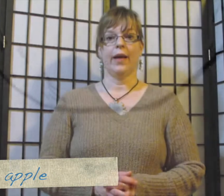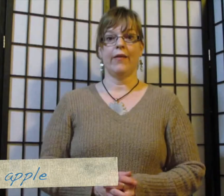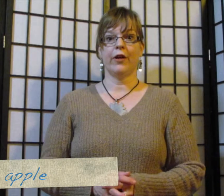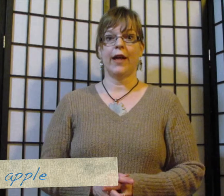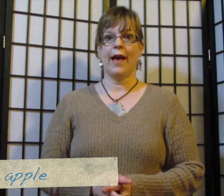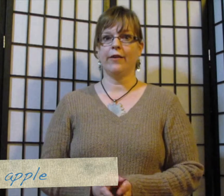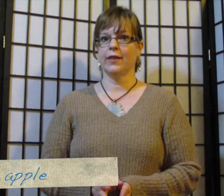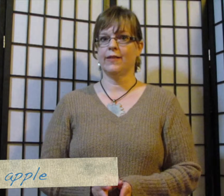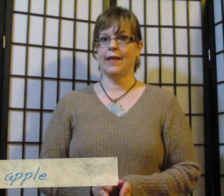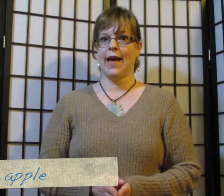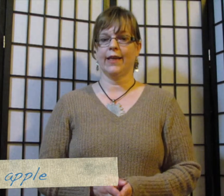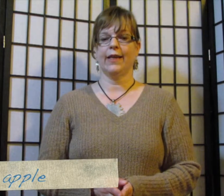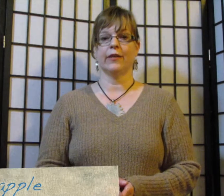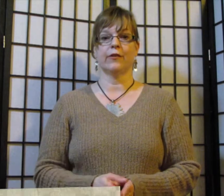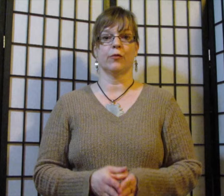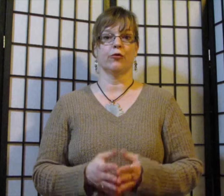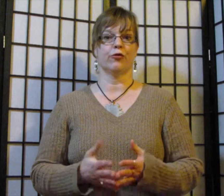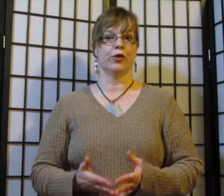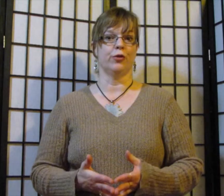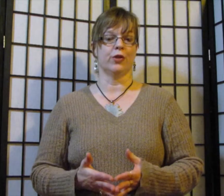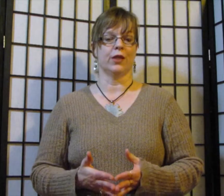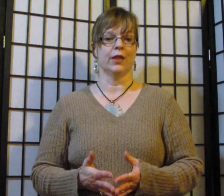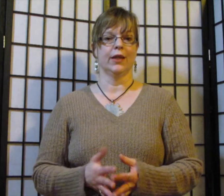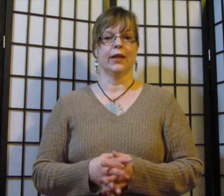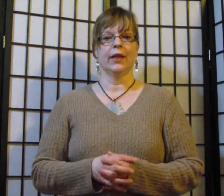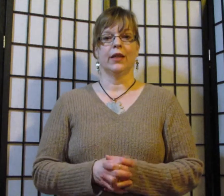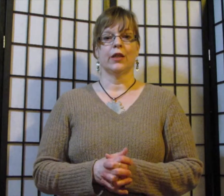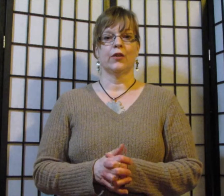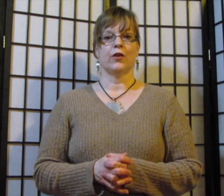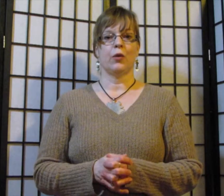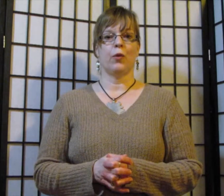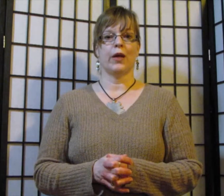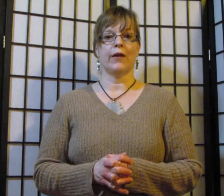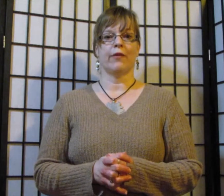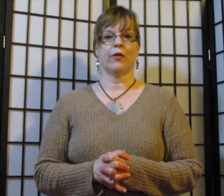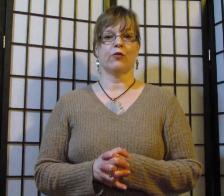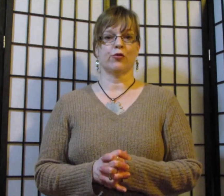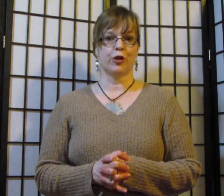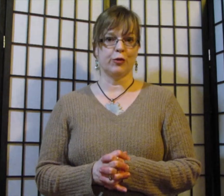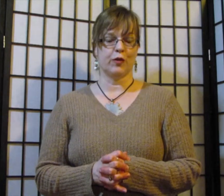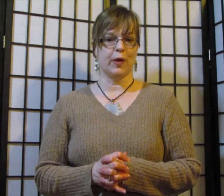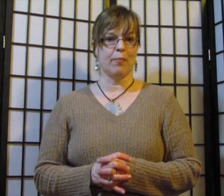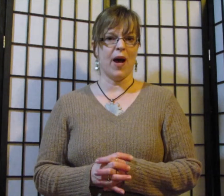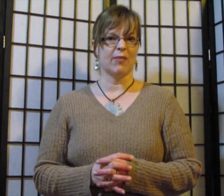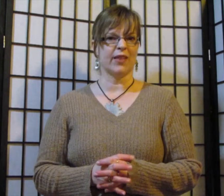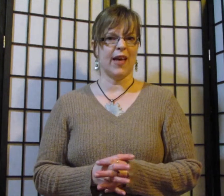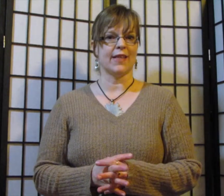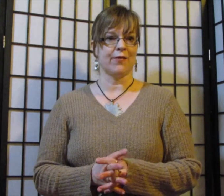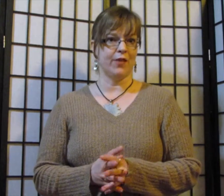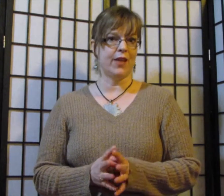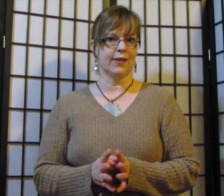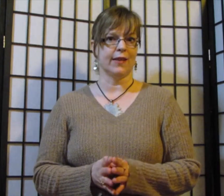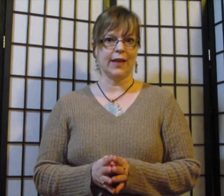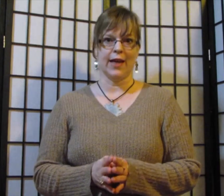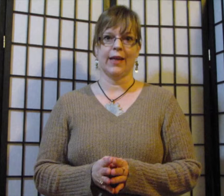A very healthy snack is some fruit. So one of the fruits that moms like to feed us a lot